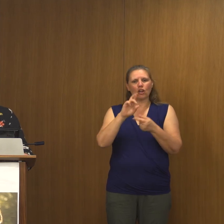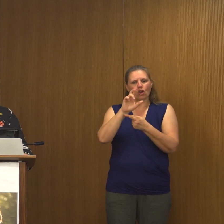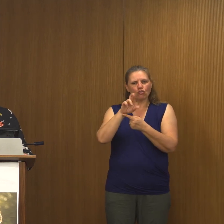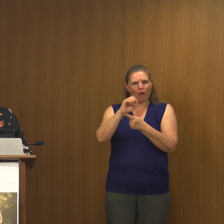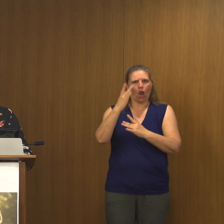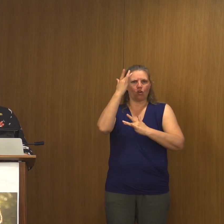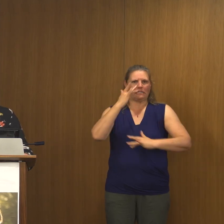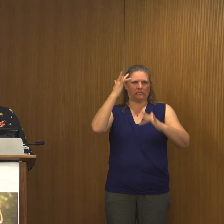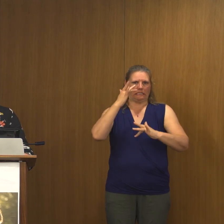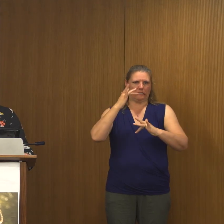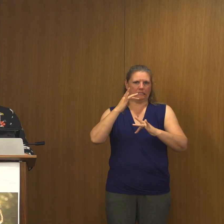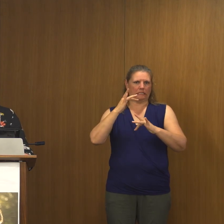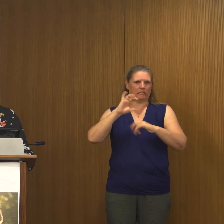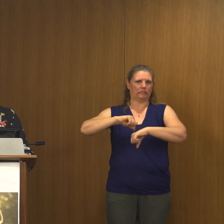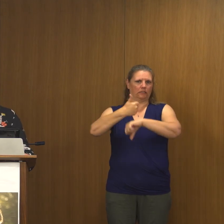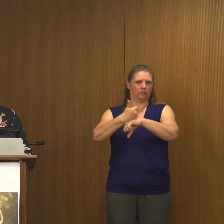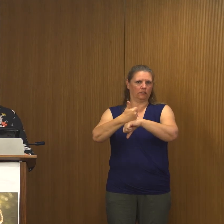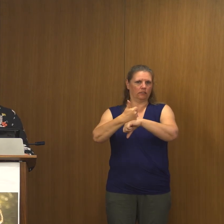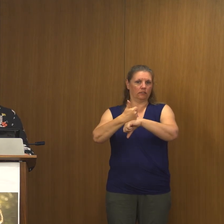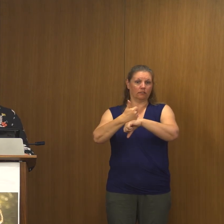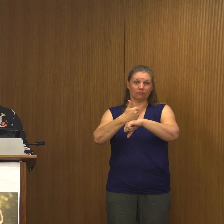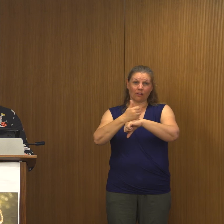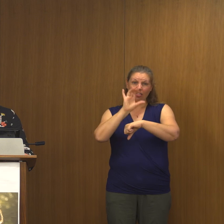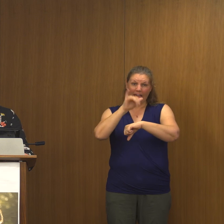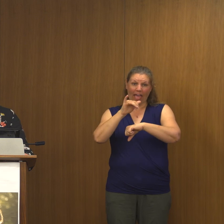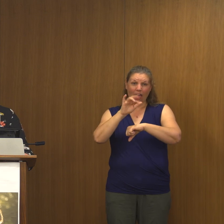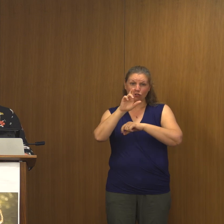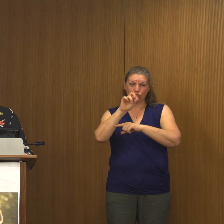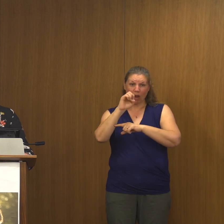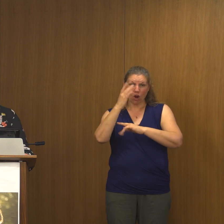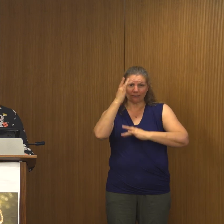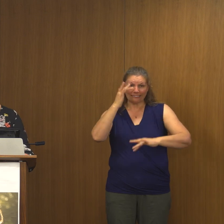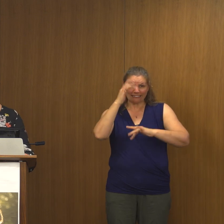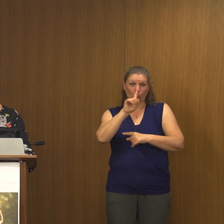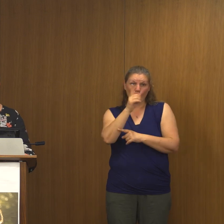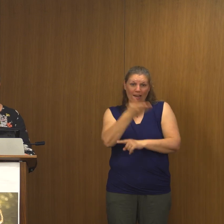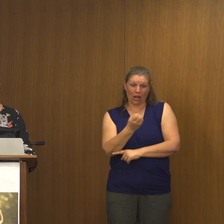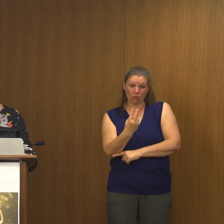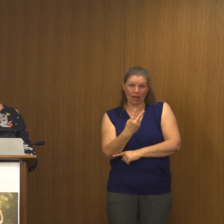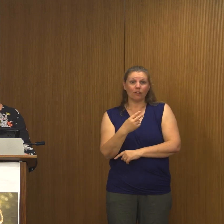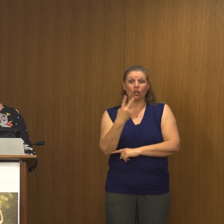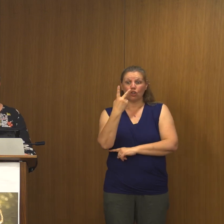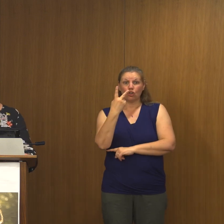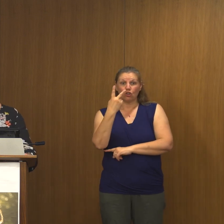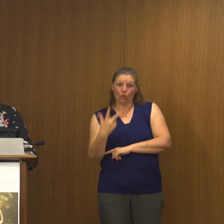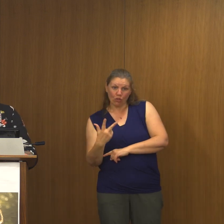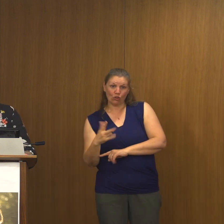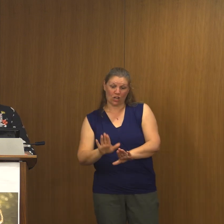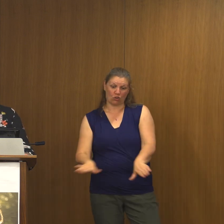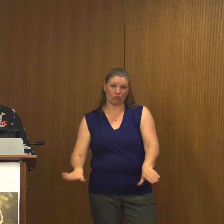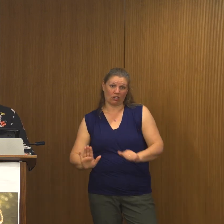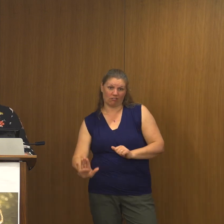support system infrastructure, as it affects 1 in 12 Canadians, and 2/3 of them, in fact, are children. I would encourage